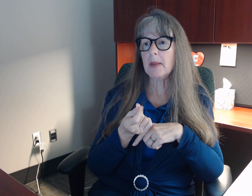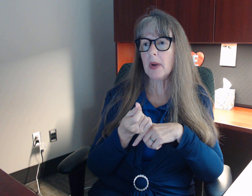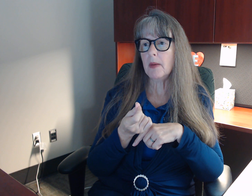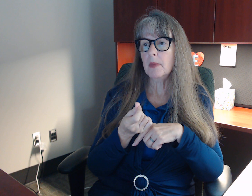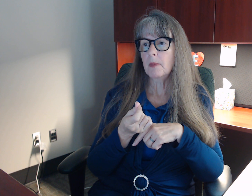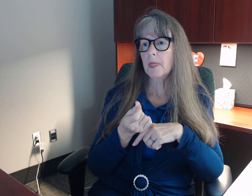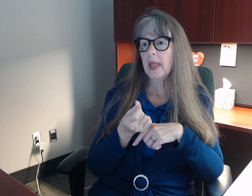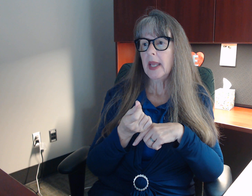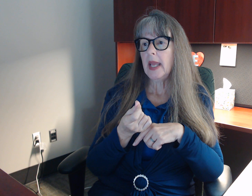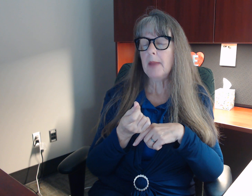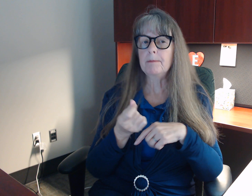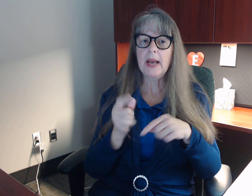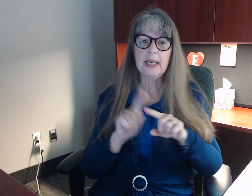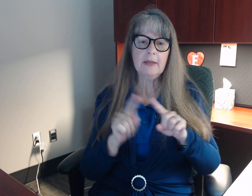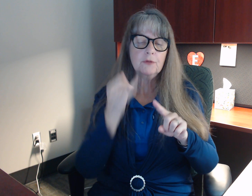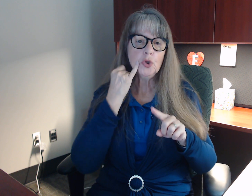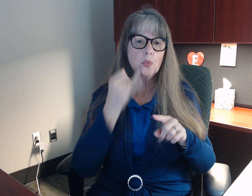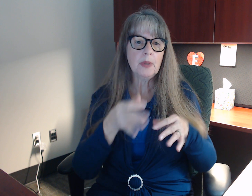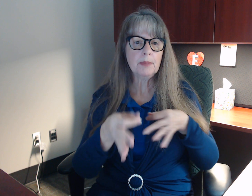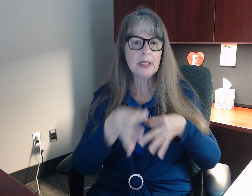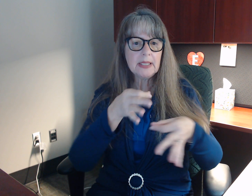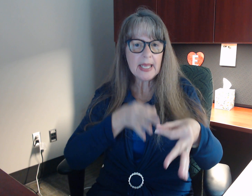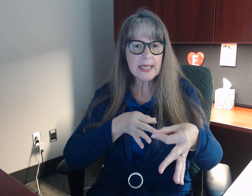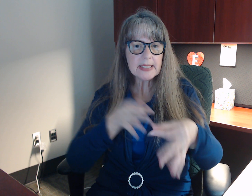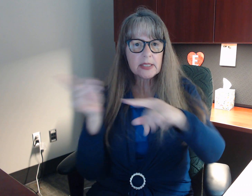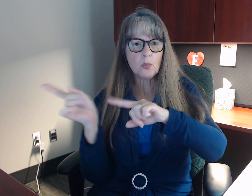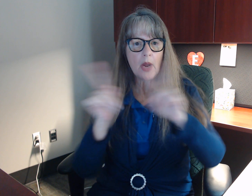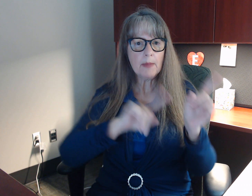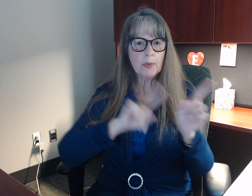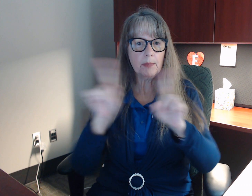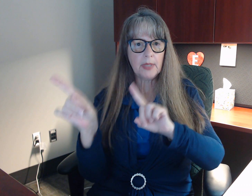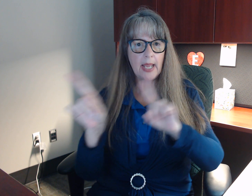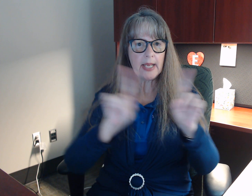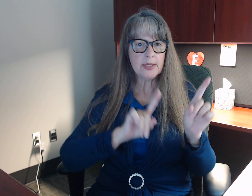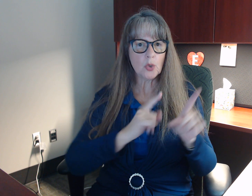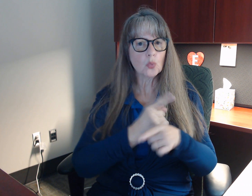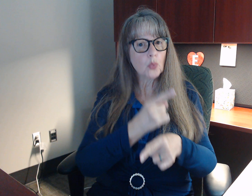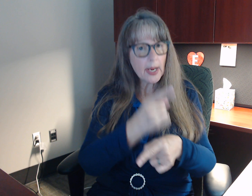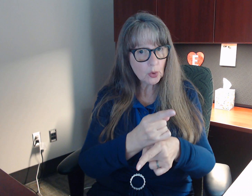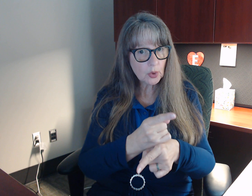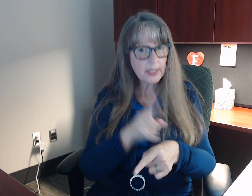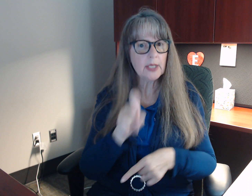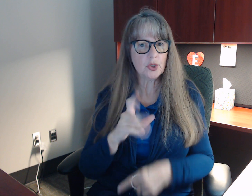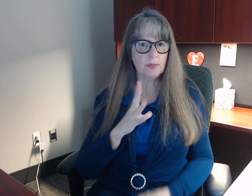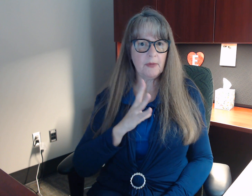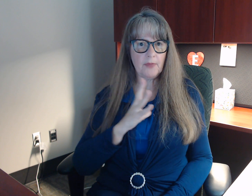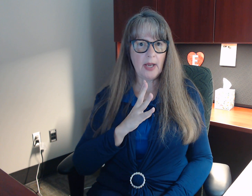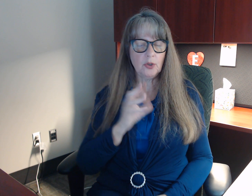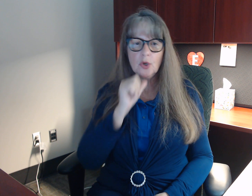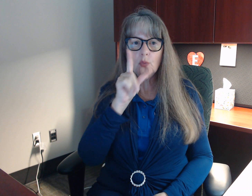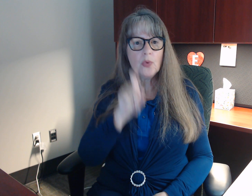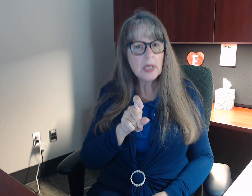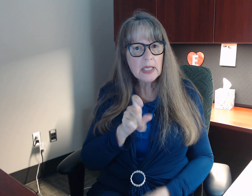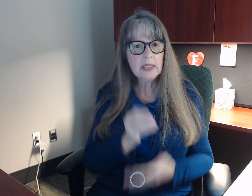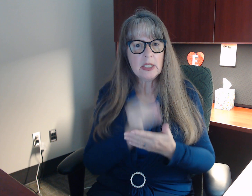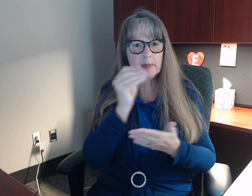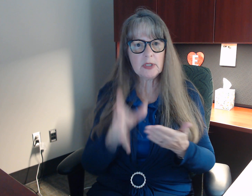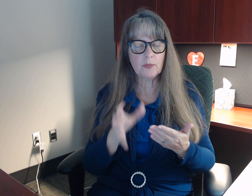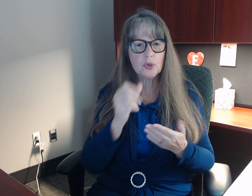minimal. But if you replace the wiper blades regularly, it should be fine. You don't need the expensive, but you're